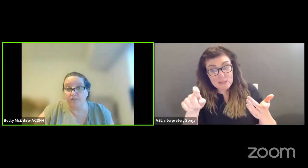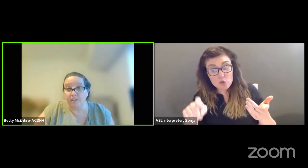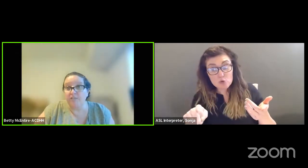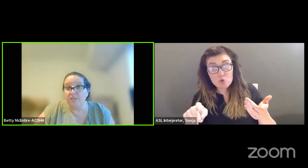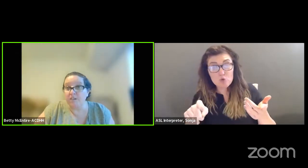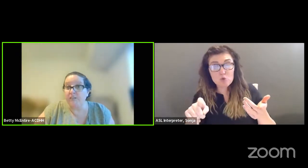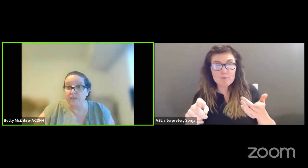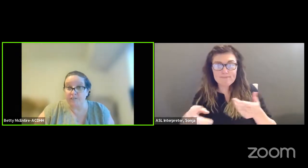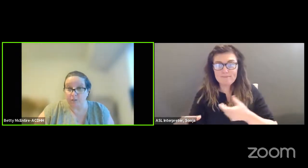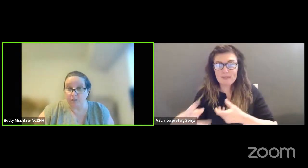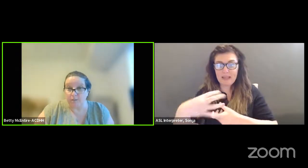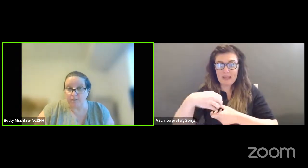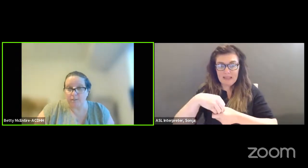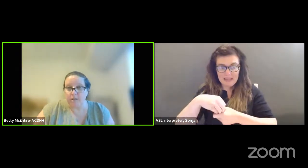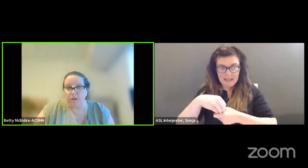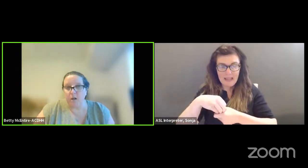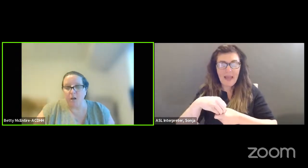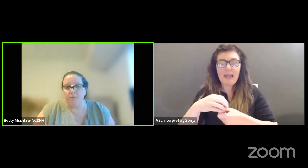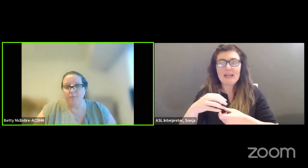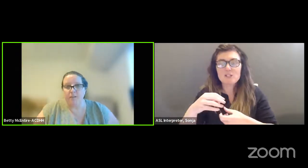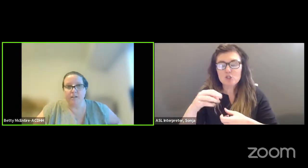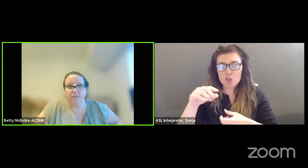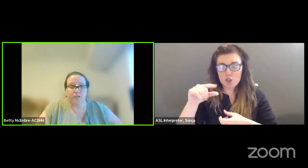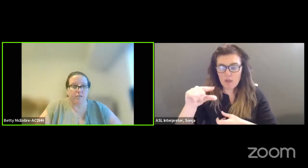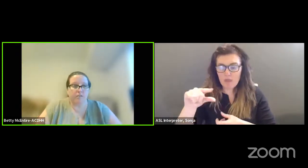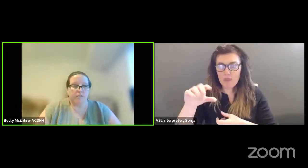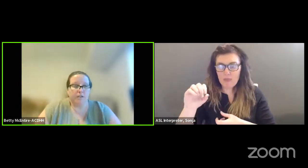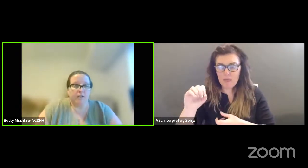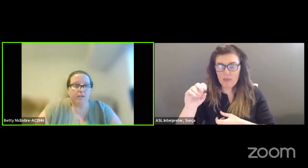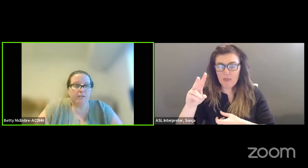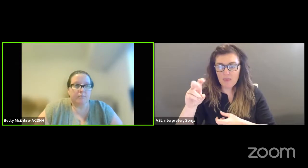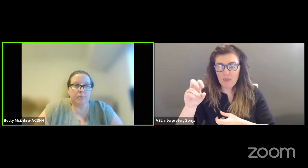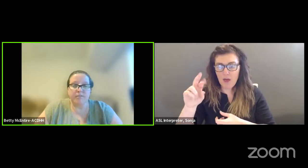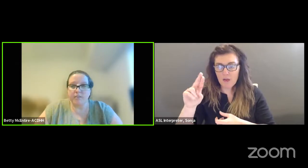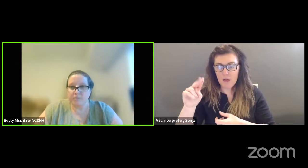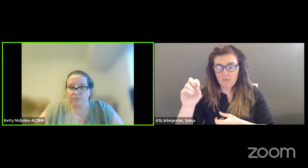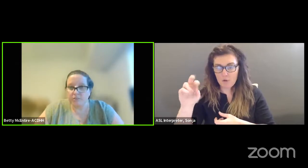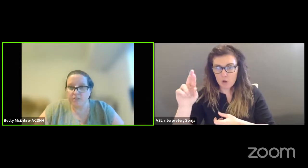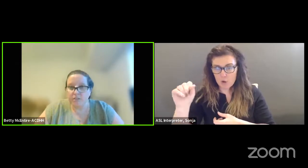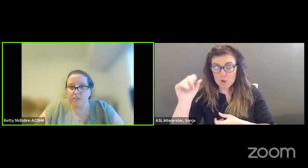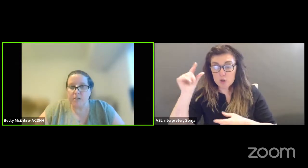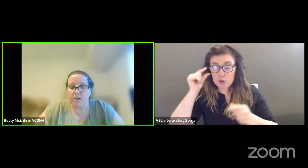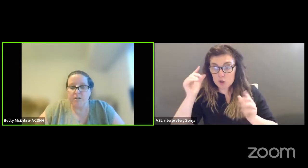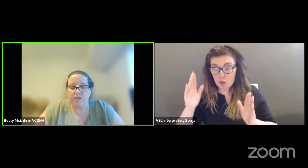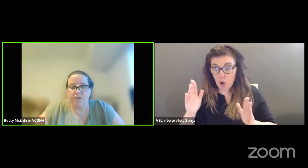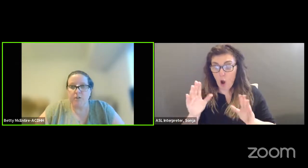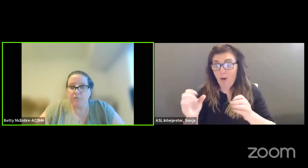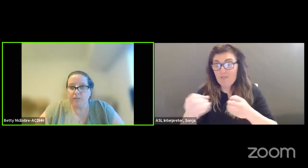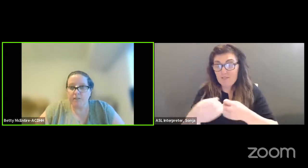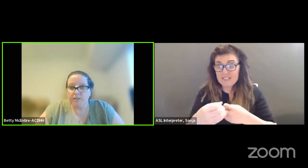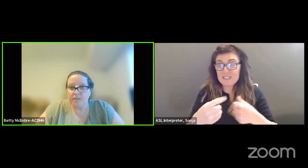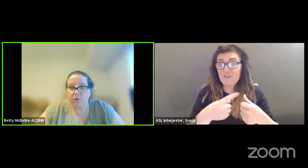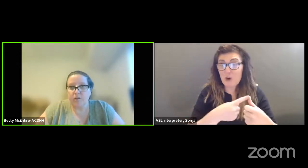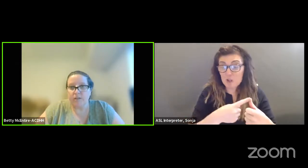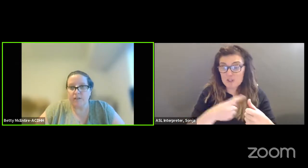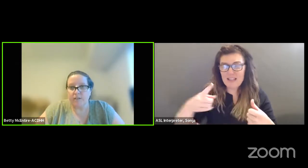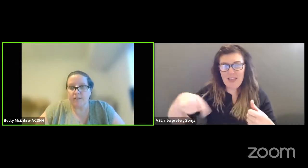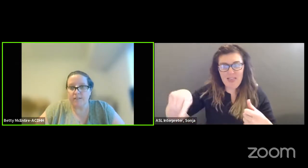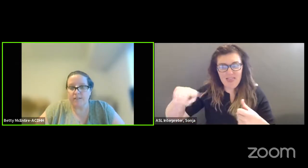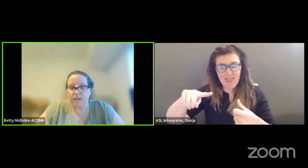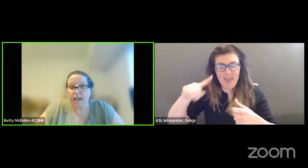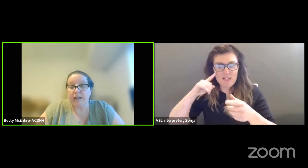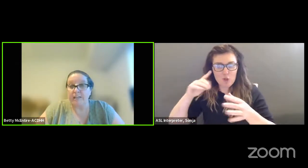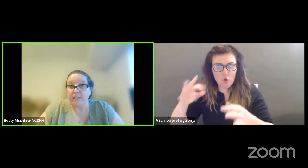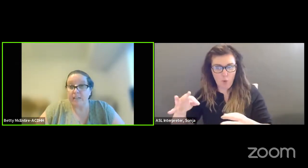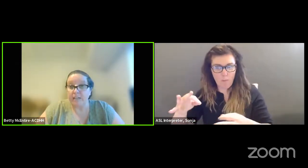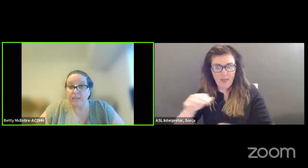to engage the governor's office first. The governor's boards and commissions determines the authority of